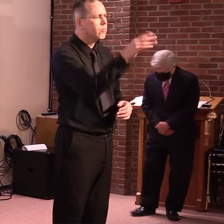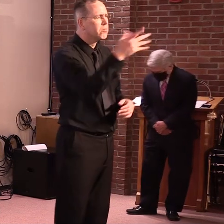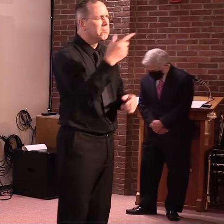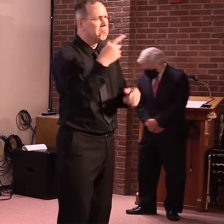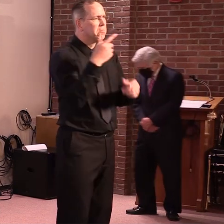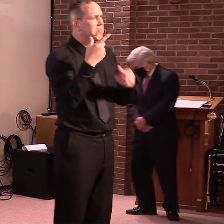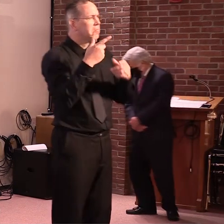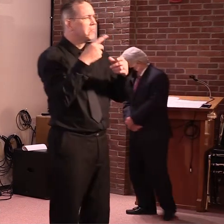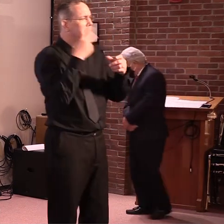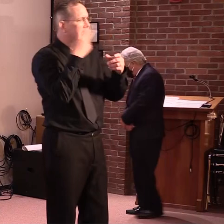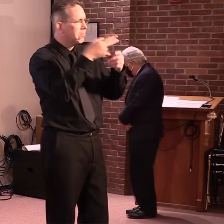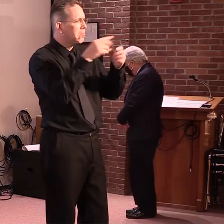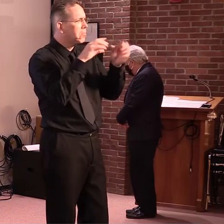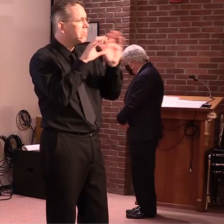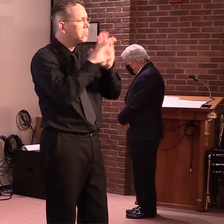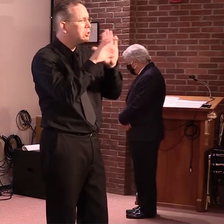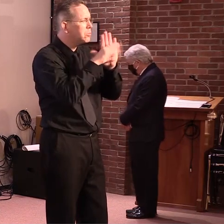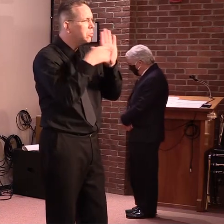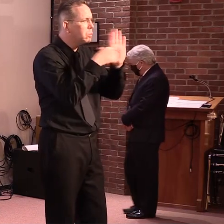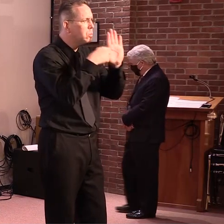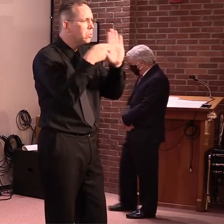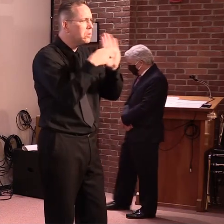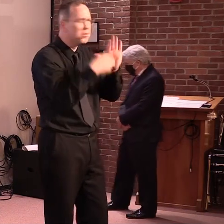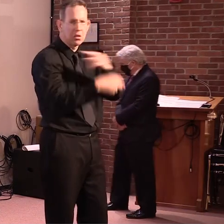What are you estimating